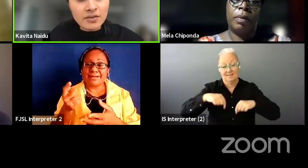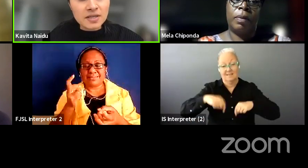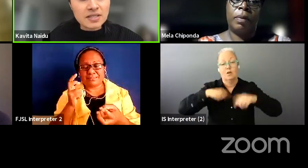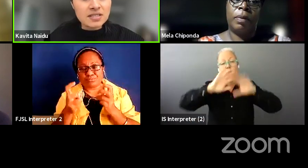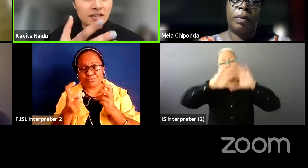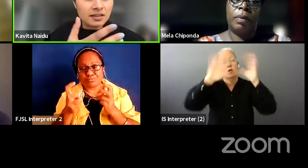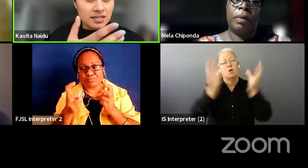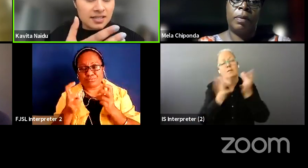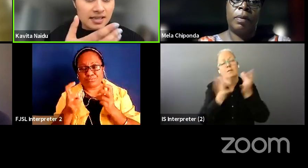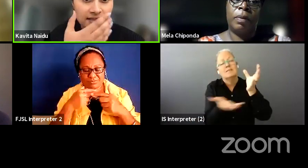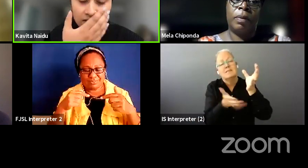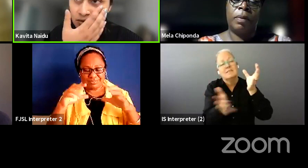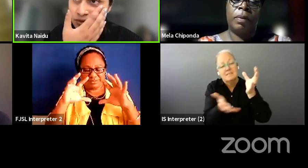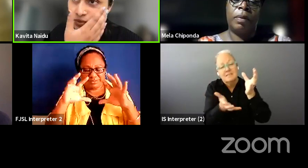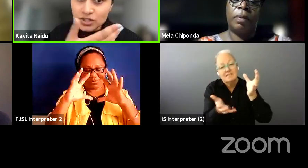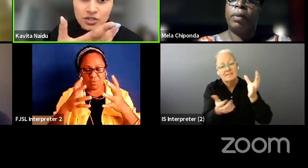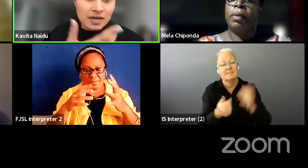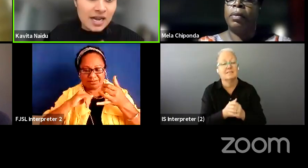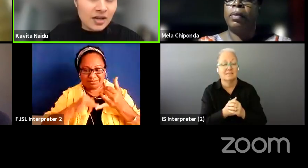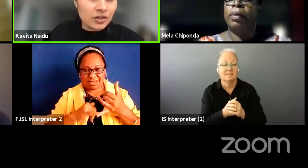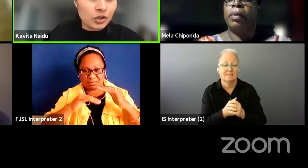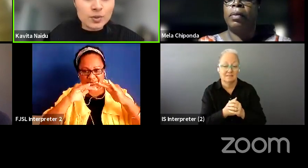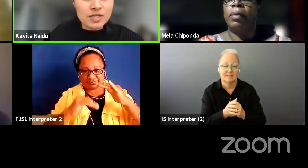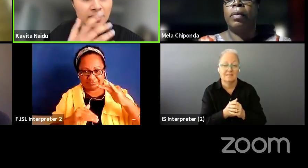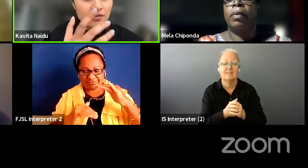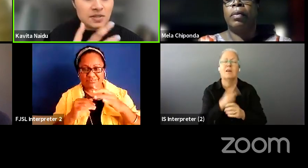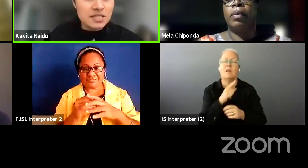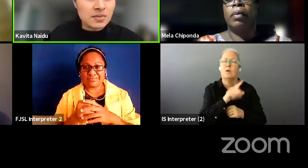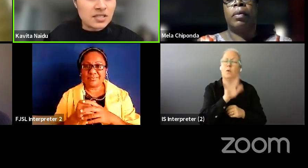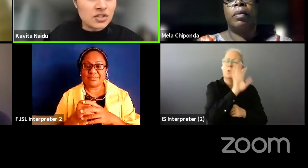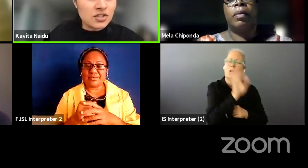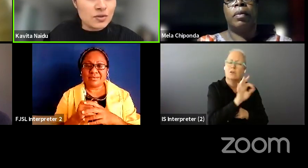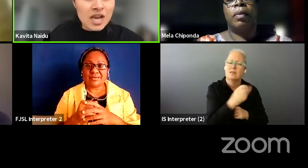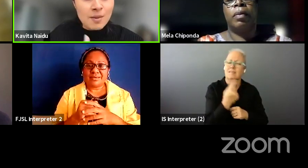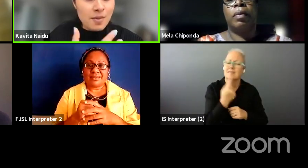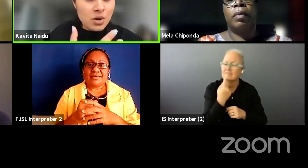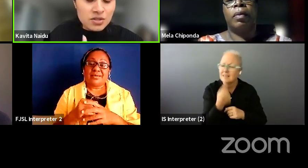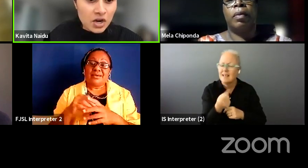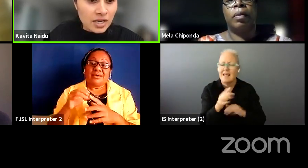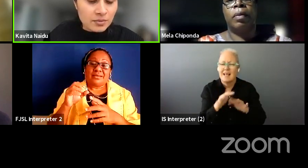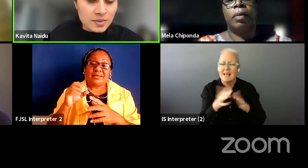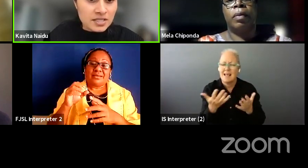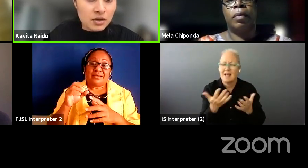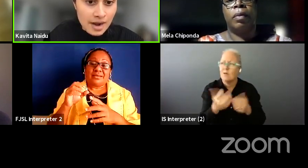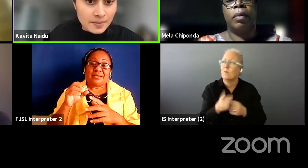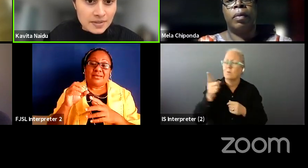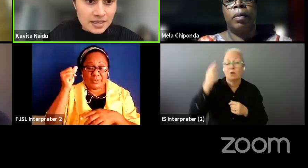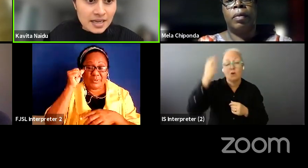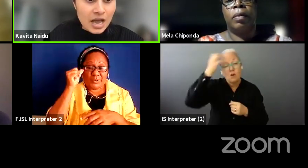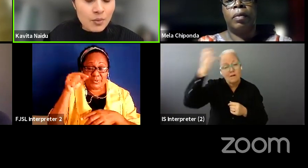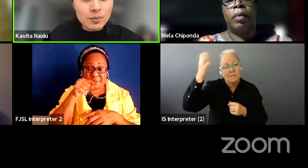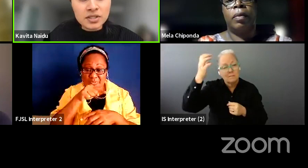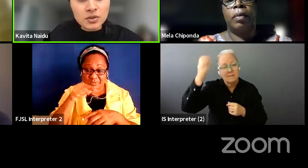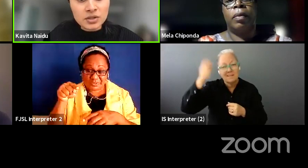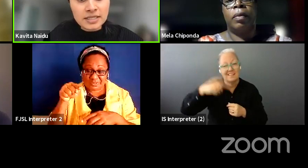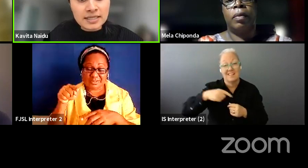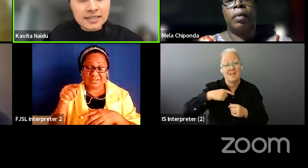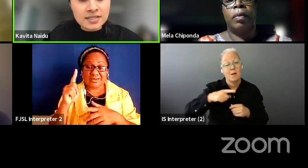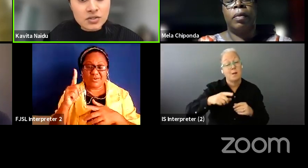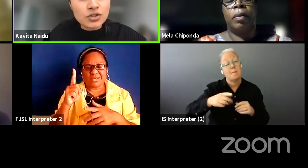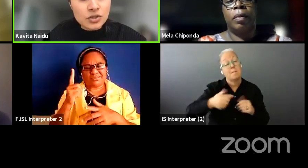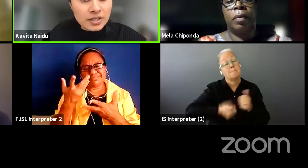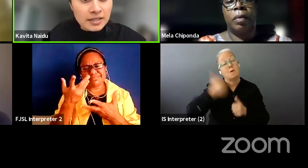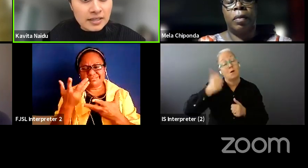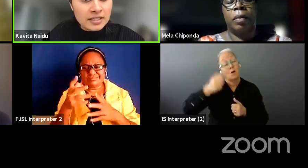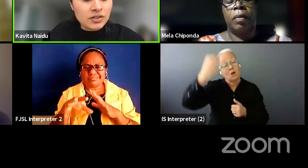our governments, and this is an answer to your question about how the global South governments are being seduced. Most of our governments are corrupt. Our political